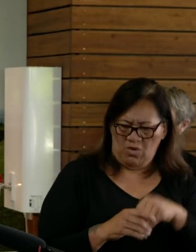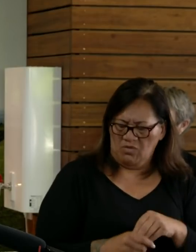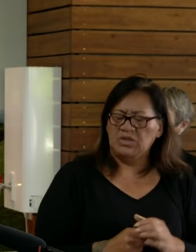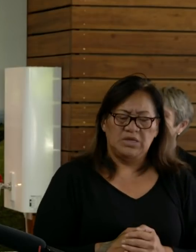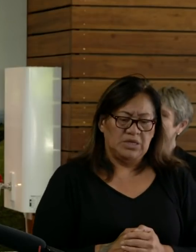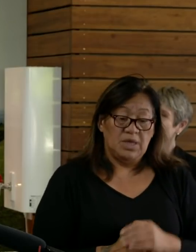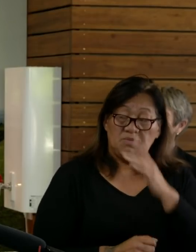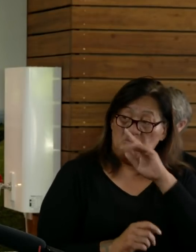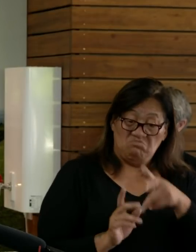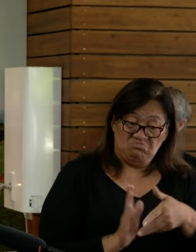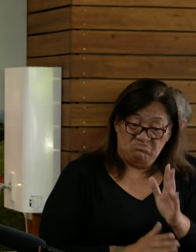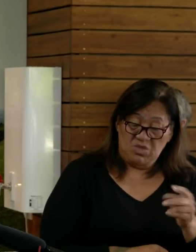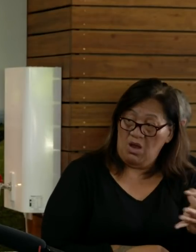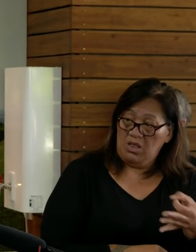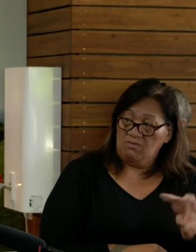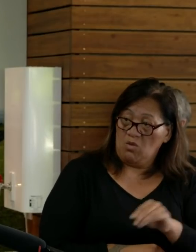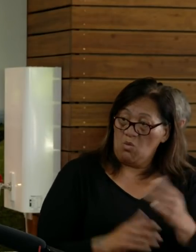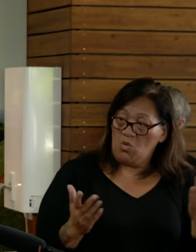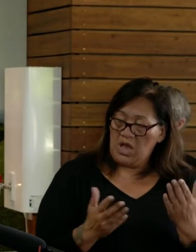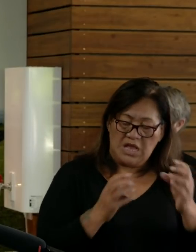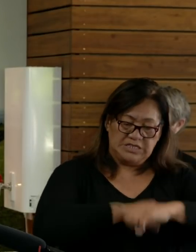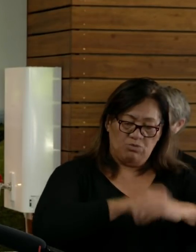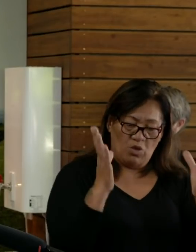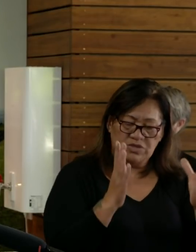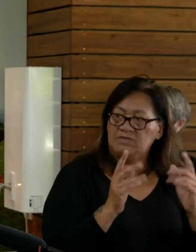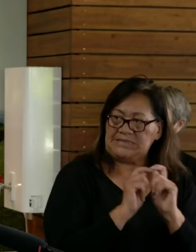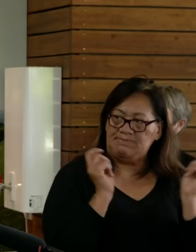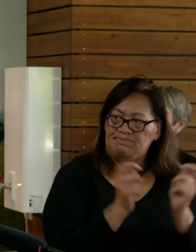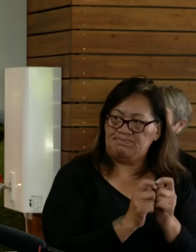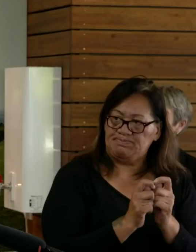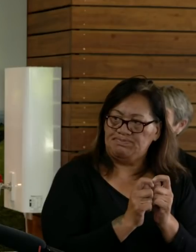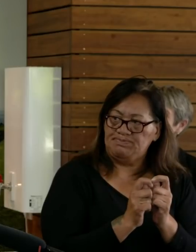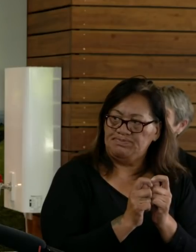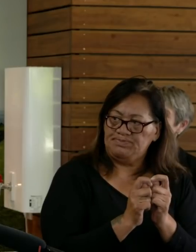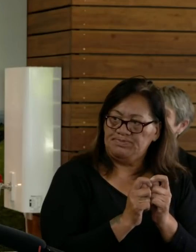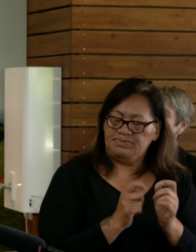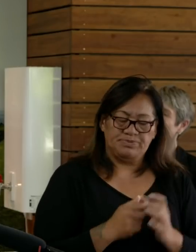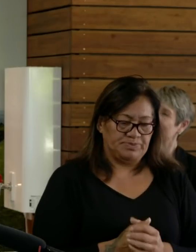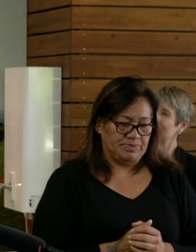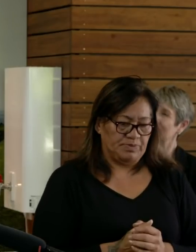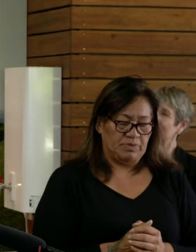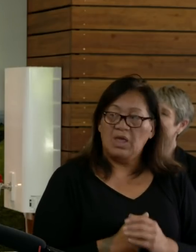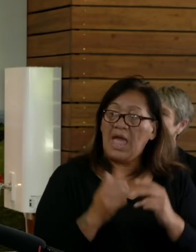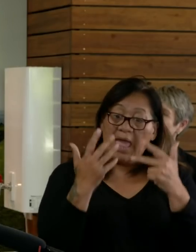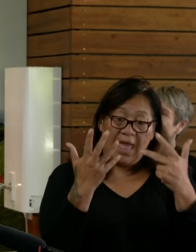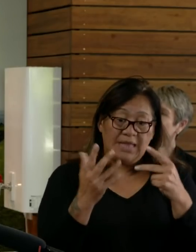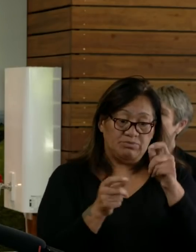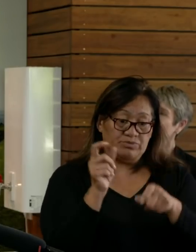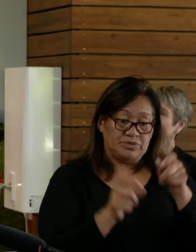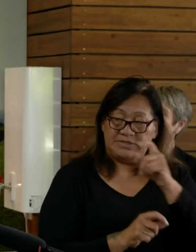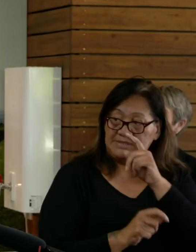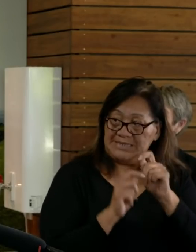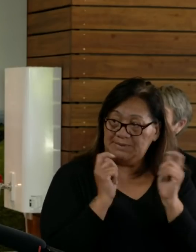those specifically on the island came from our explosive ordnance disposal squadron. There